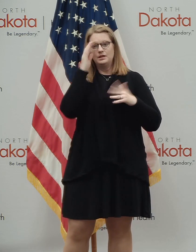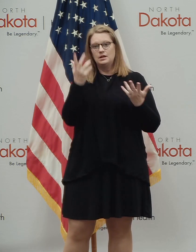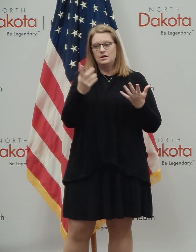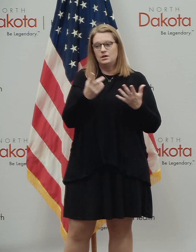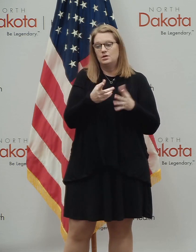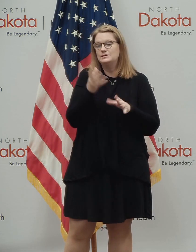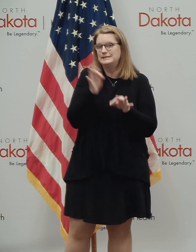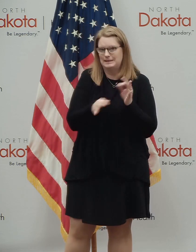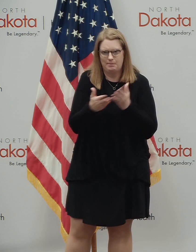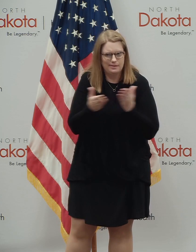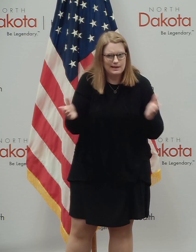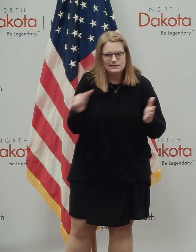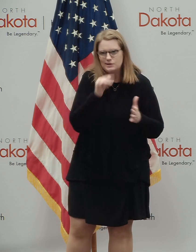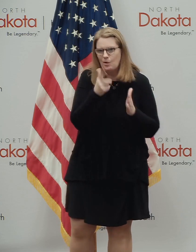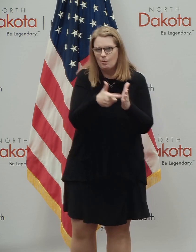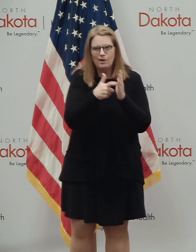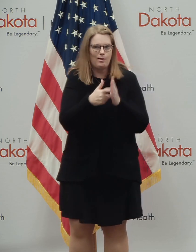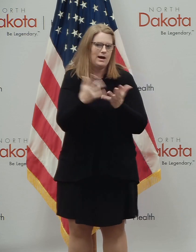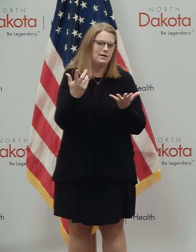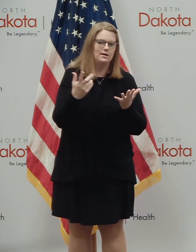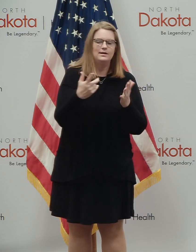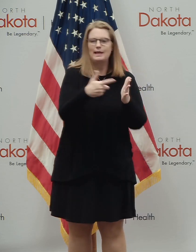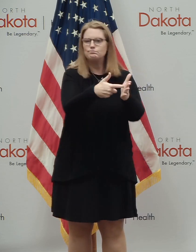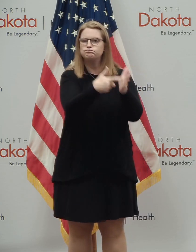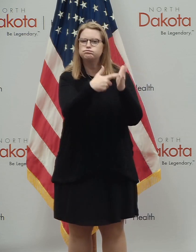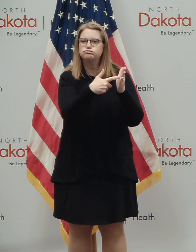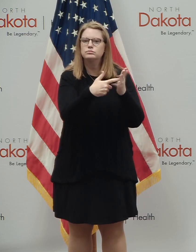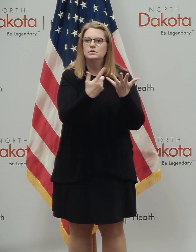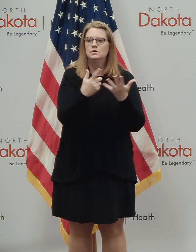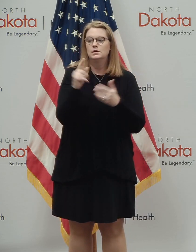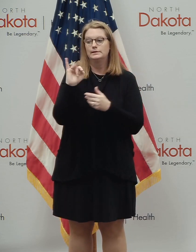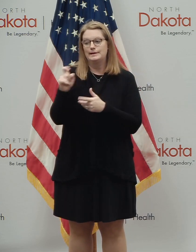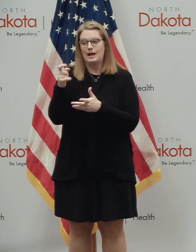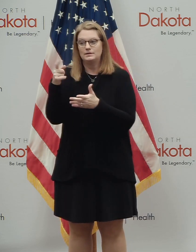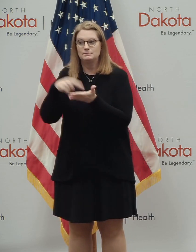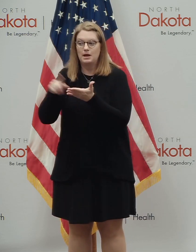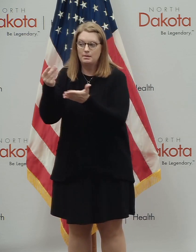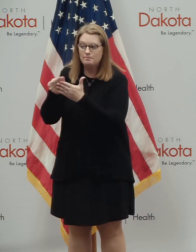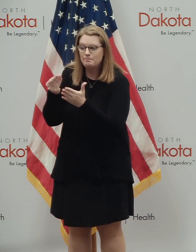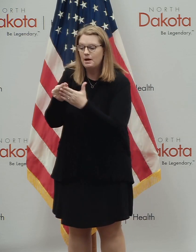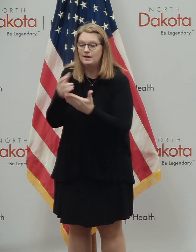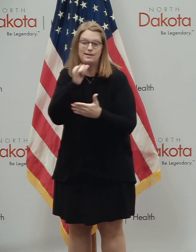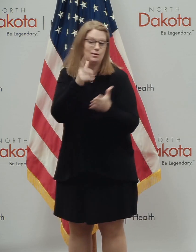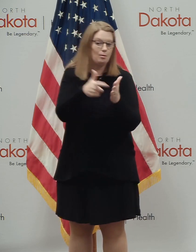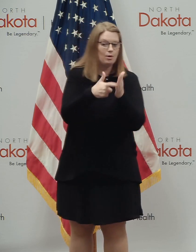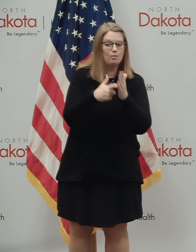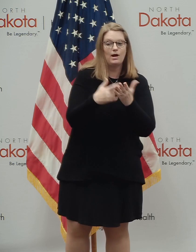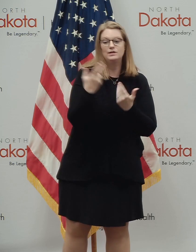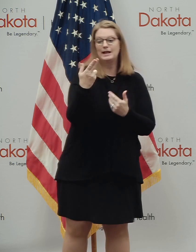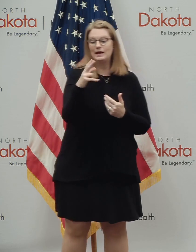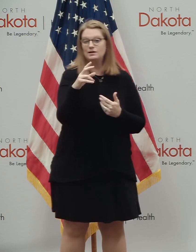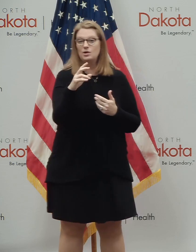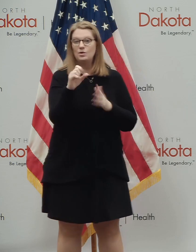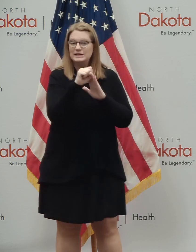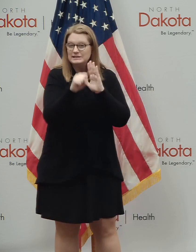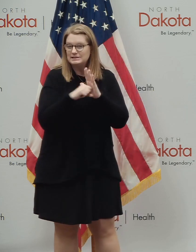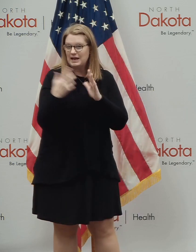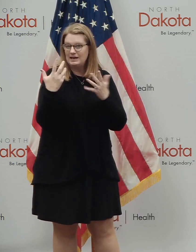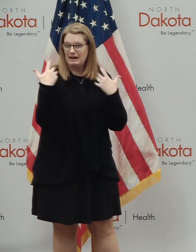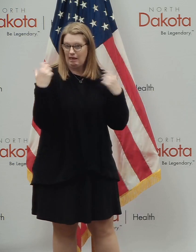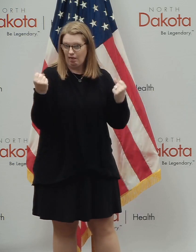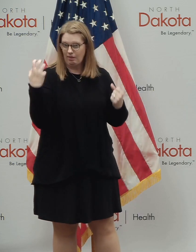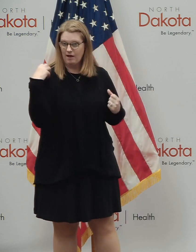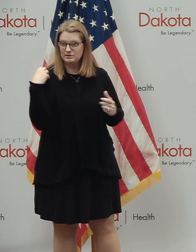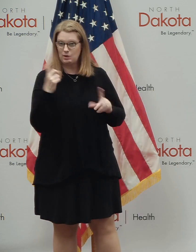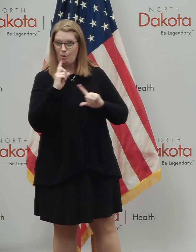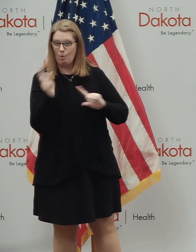require government intervention, they don't require mandates, they don't require taxpayer dollars, they don't require health officer orders, they just require each of